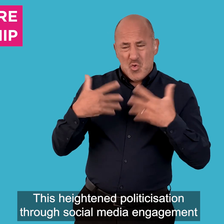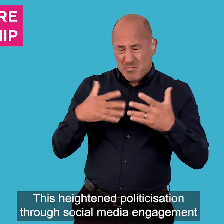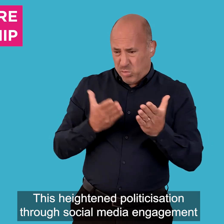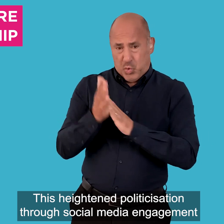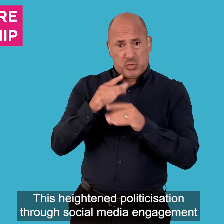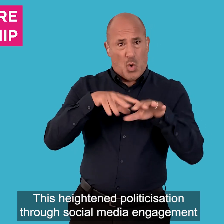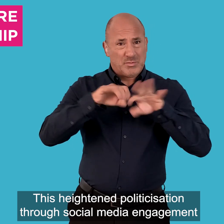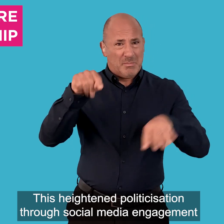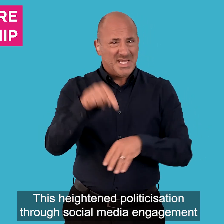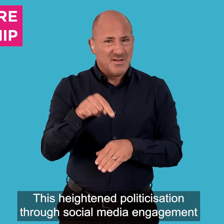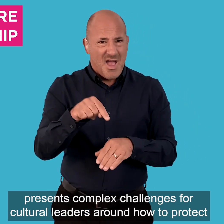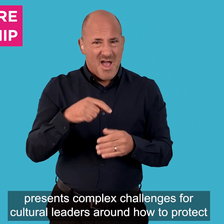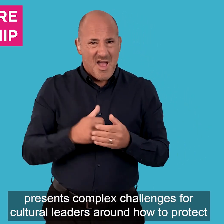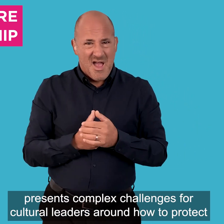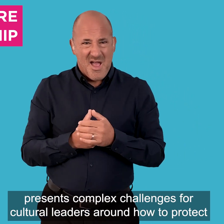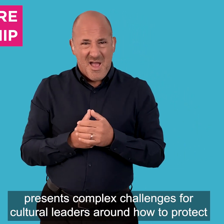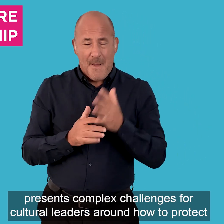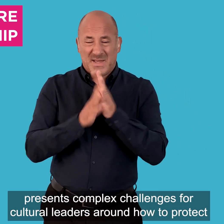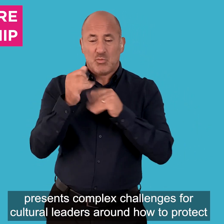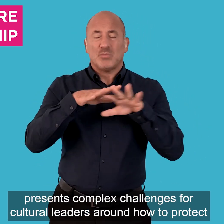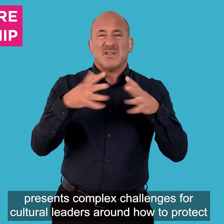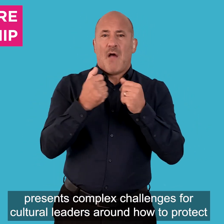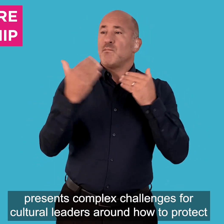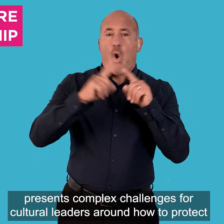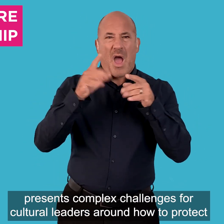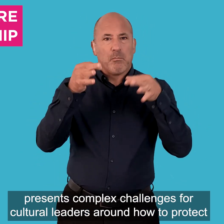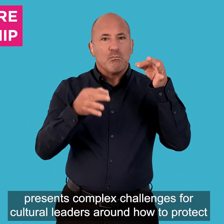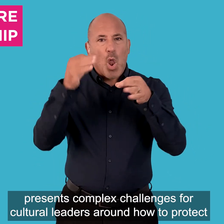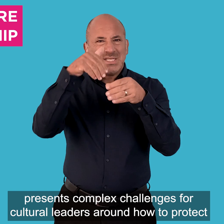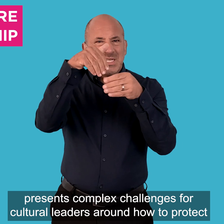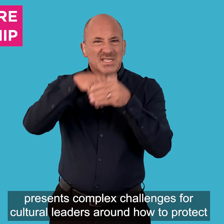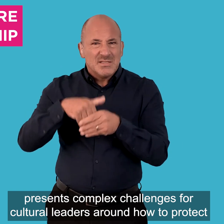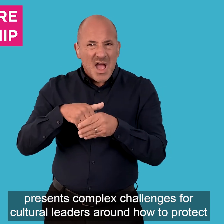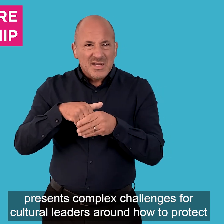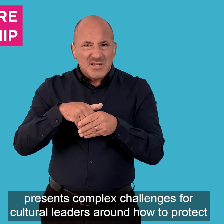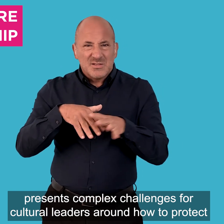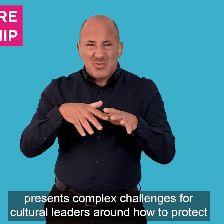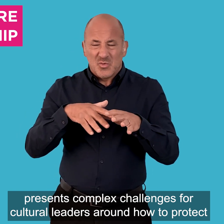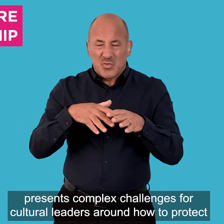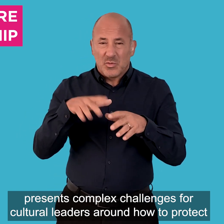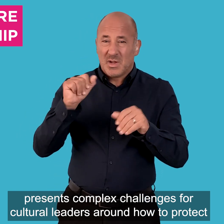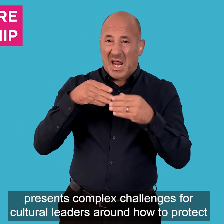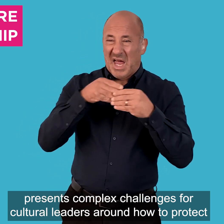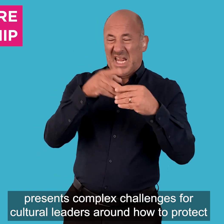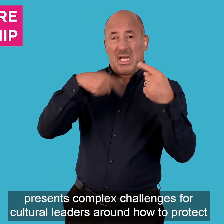media engagement presents complex challenges for cultural leaders around how to